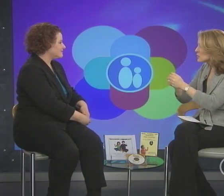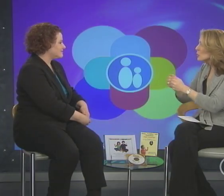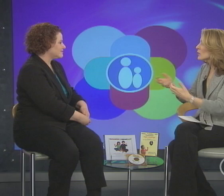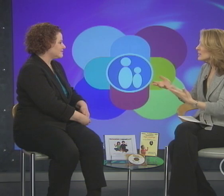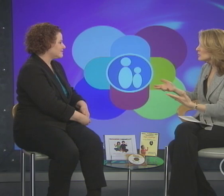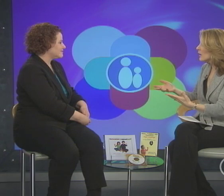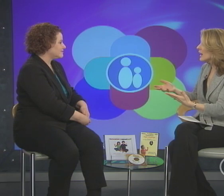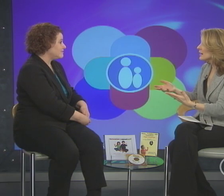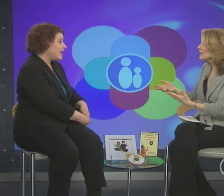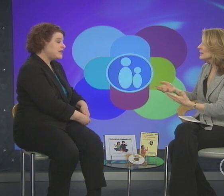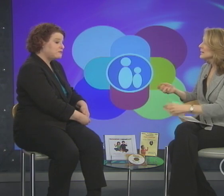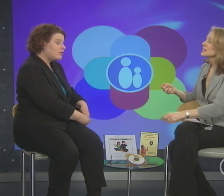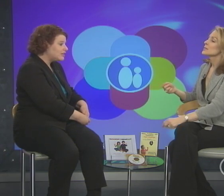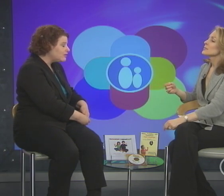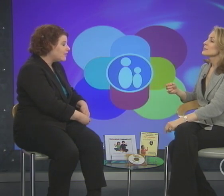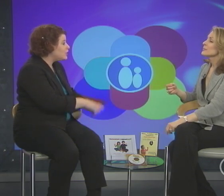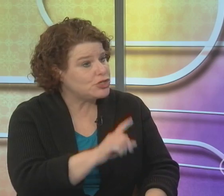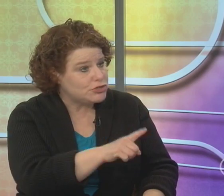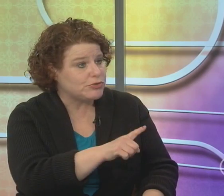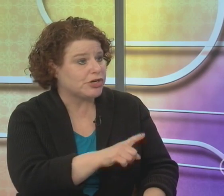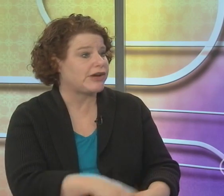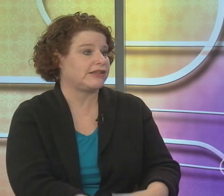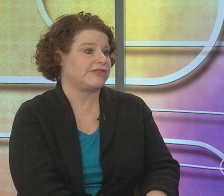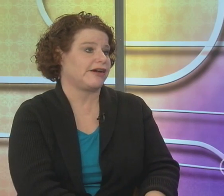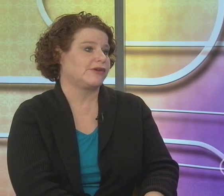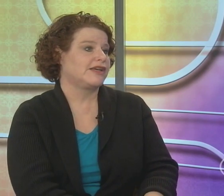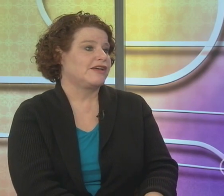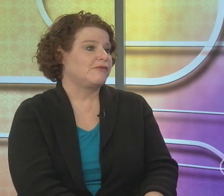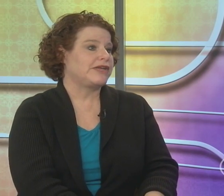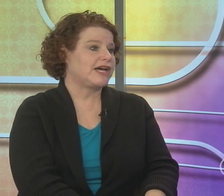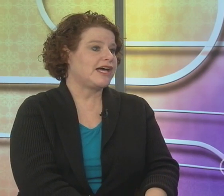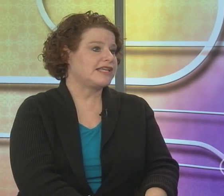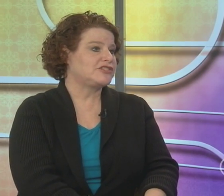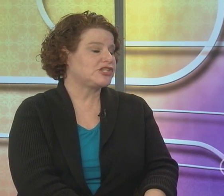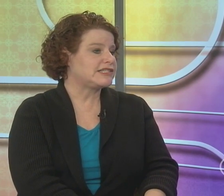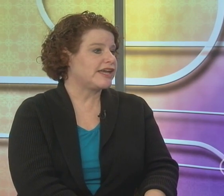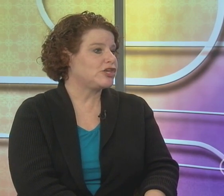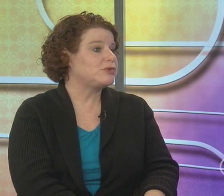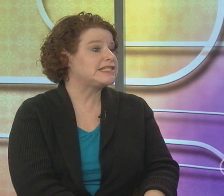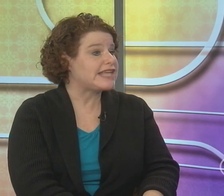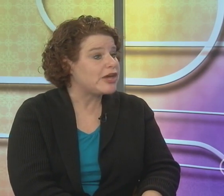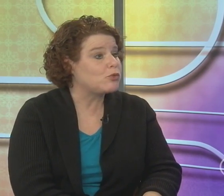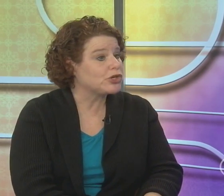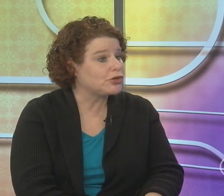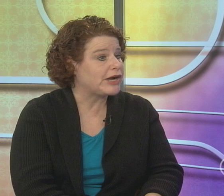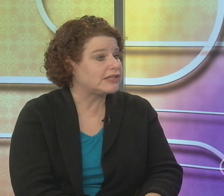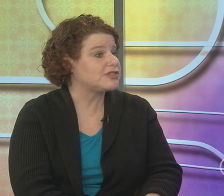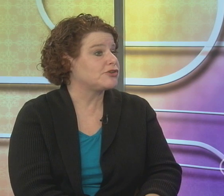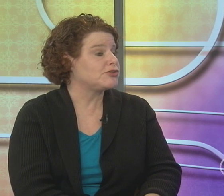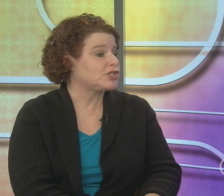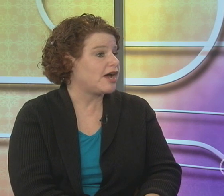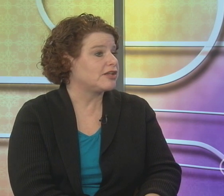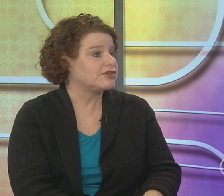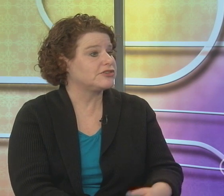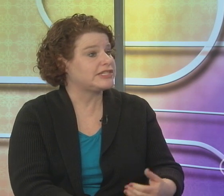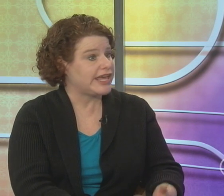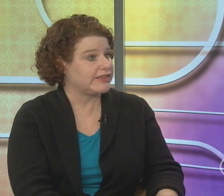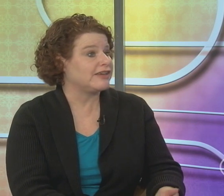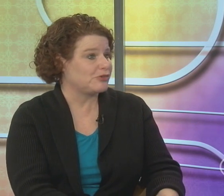more, that's fine? That is perfectly fine. You do it correctly, though. Okay. Because just like you would say a word correctly so your child could take the